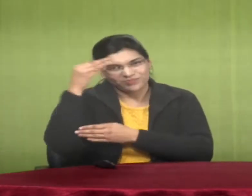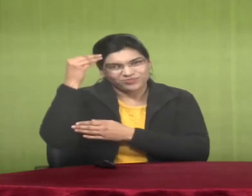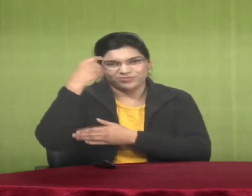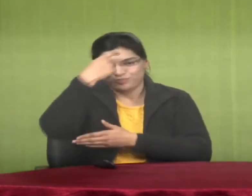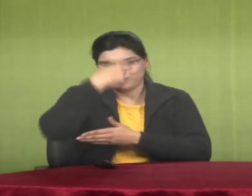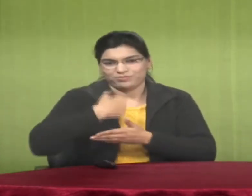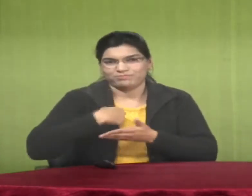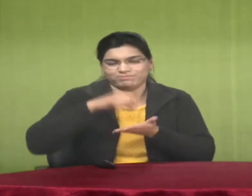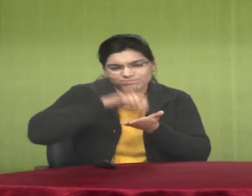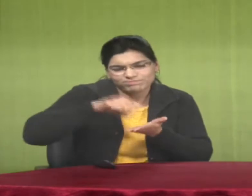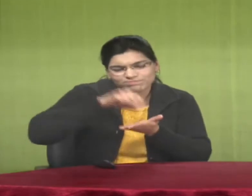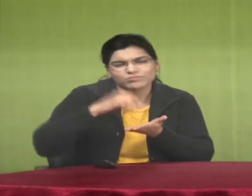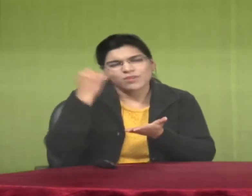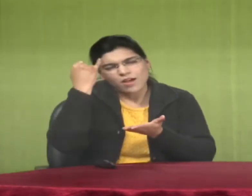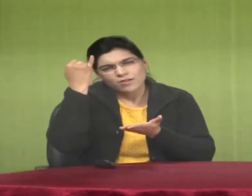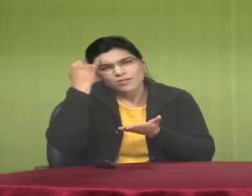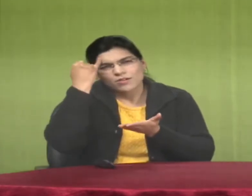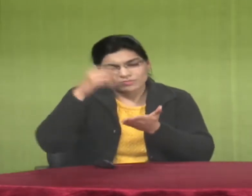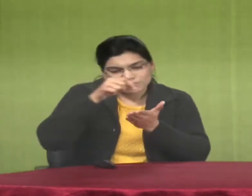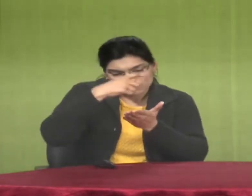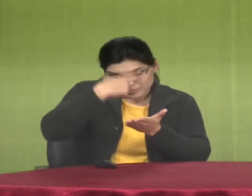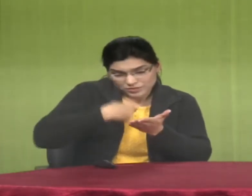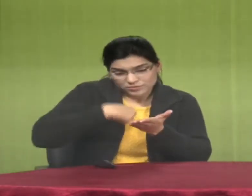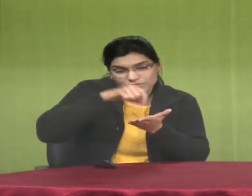like Robert Frost.